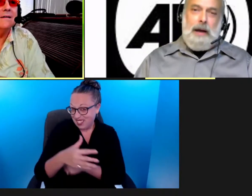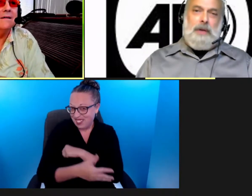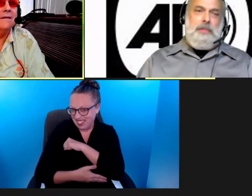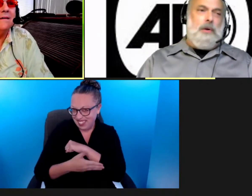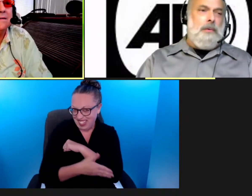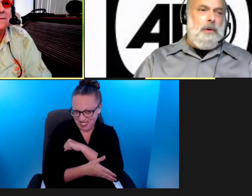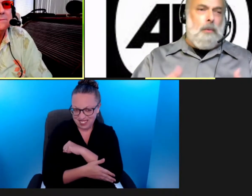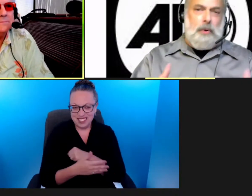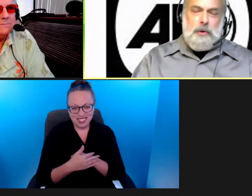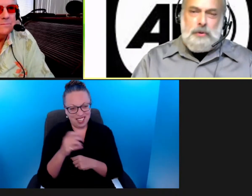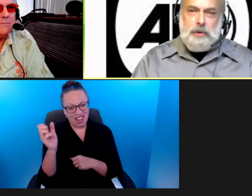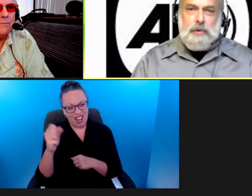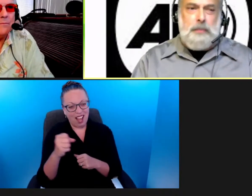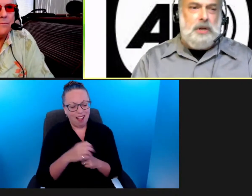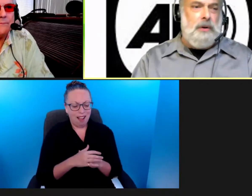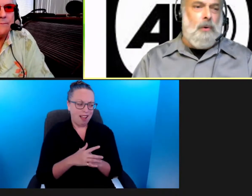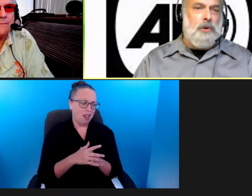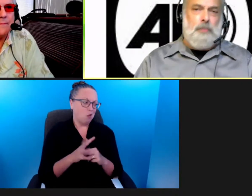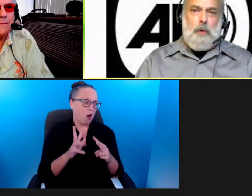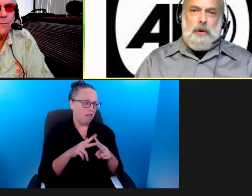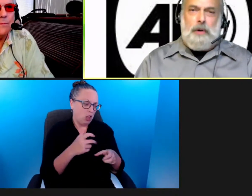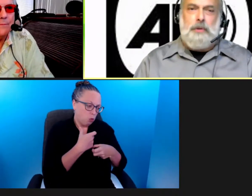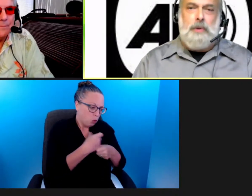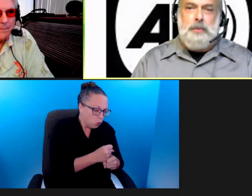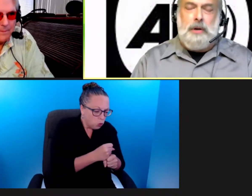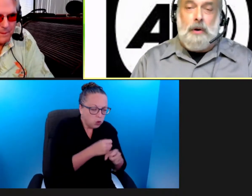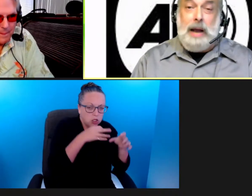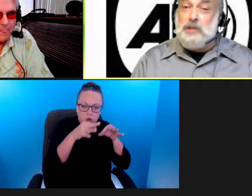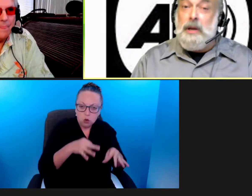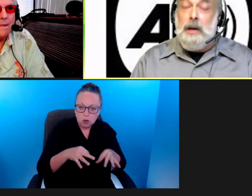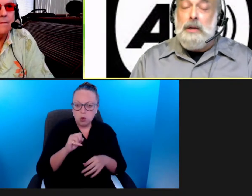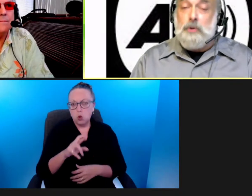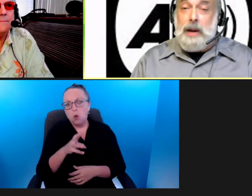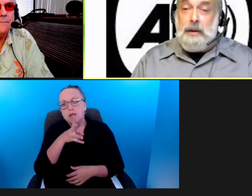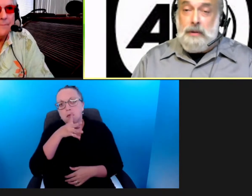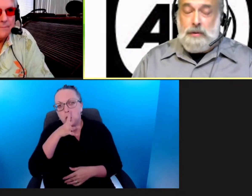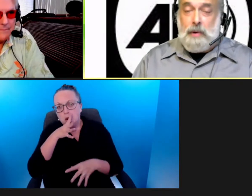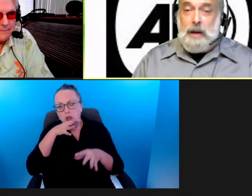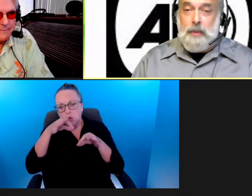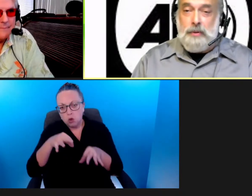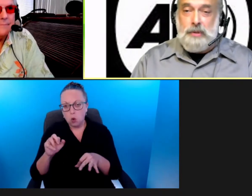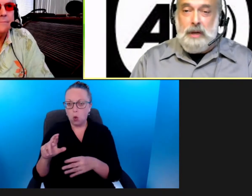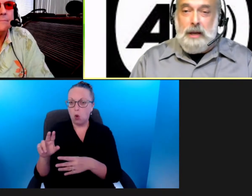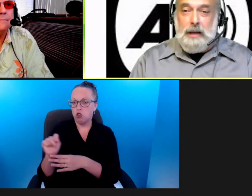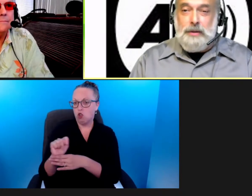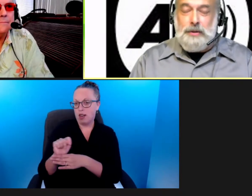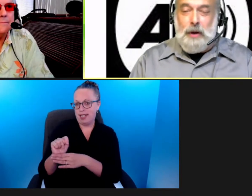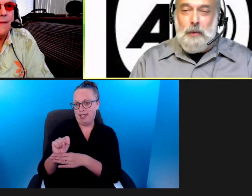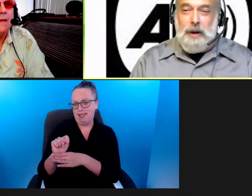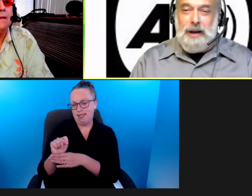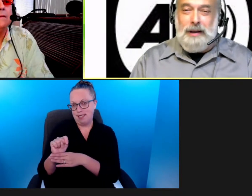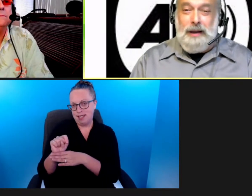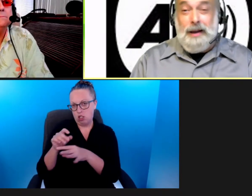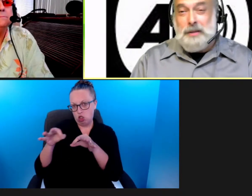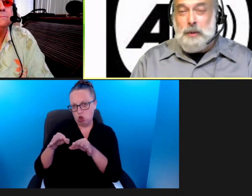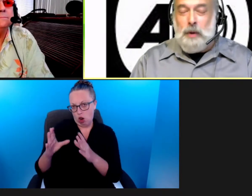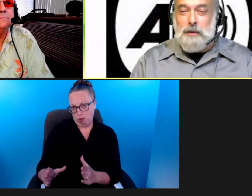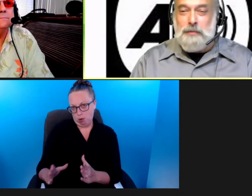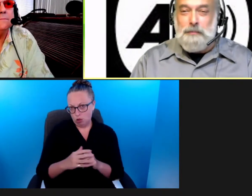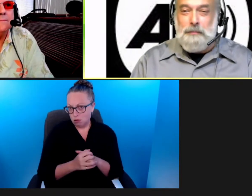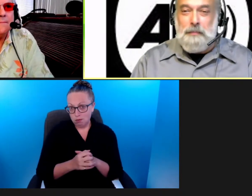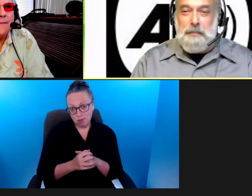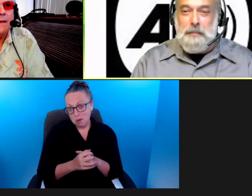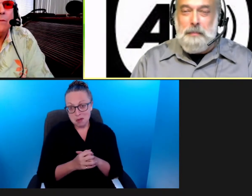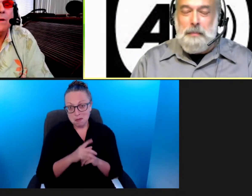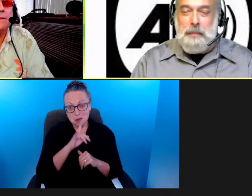I've either produced description or spoken on description or actually trained describers. So yeah, it's been